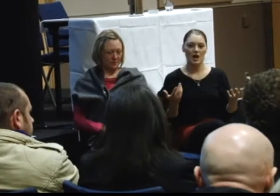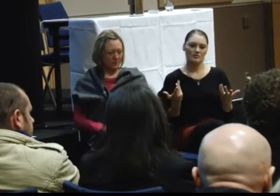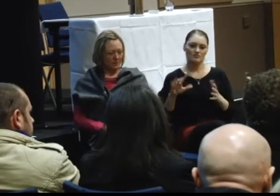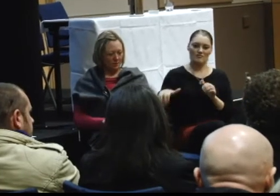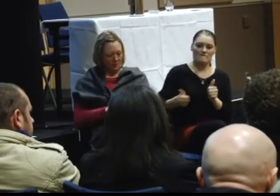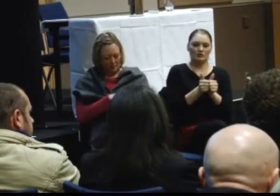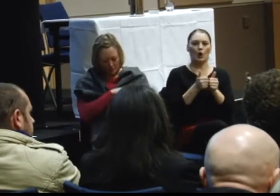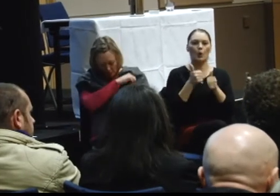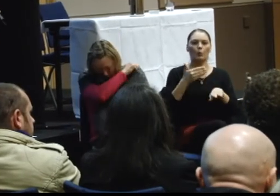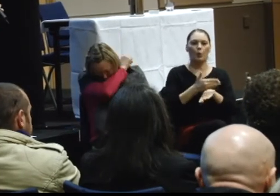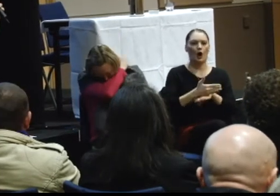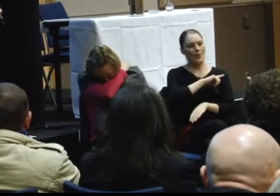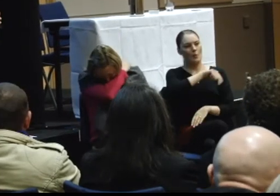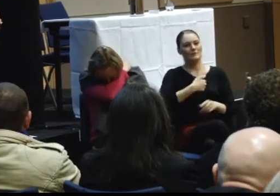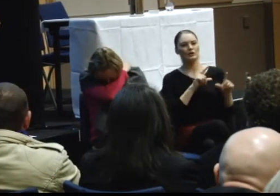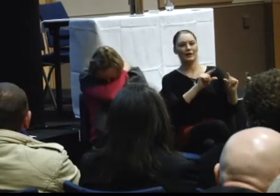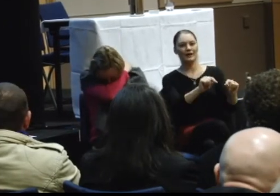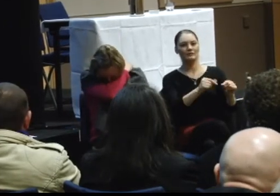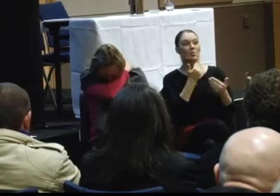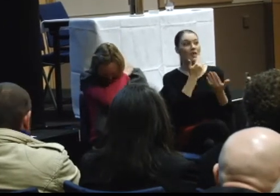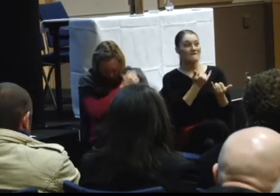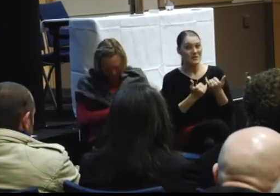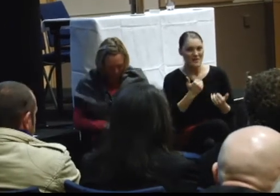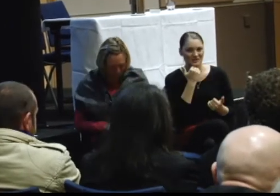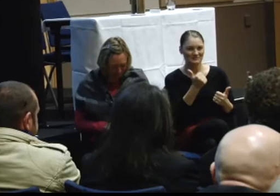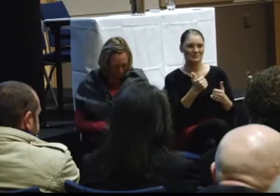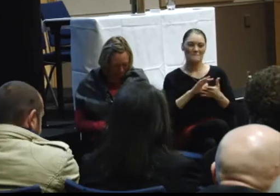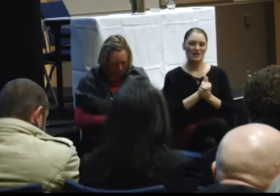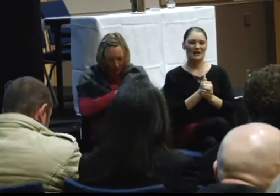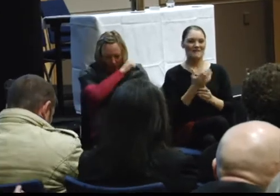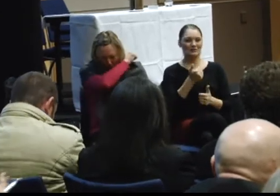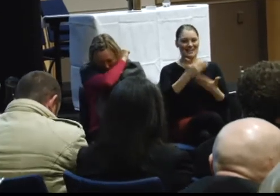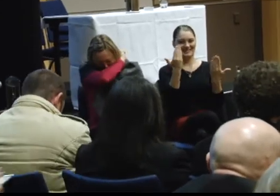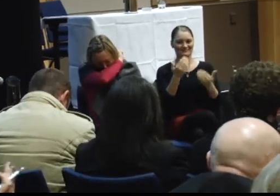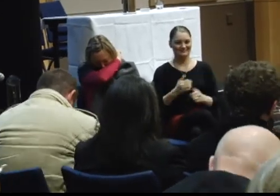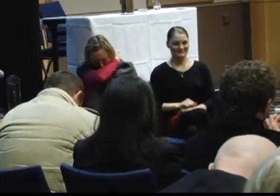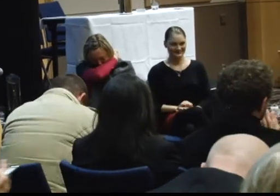good work that other people have done. So thank you very much. It's been a great pleasure, and we'll see you at the next session.